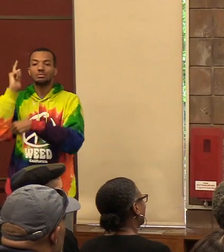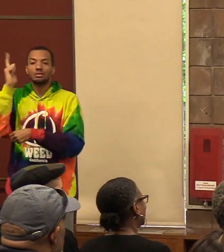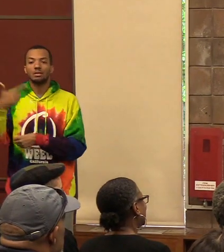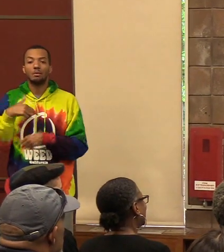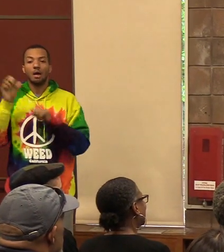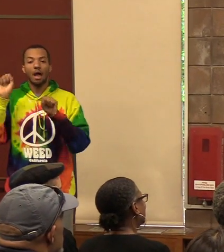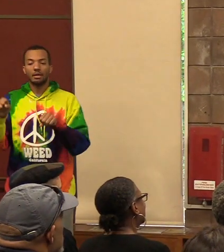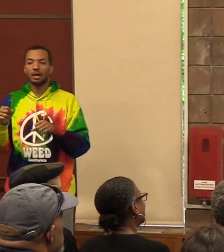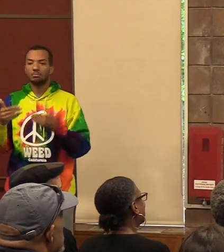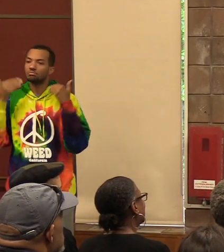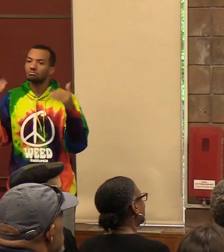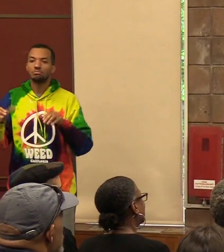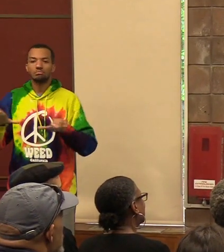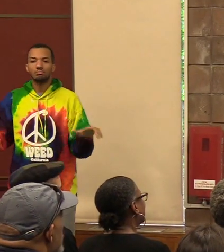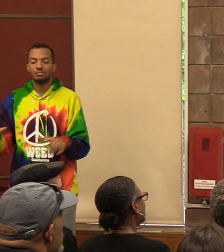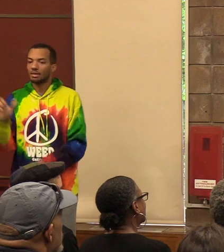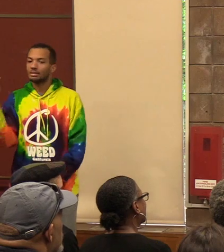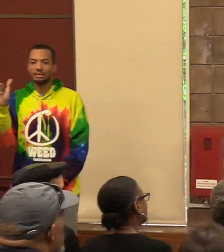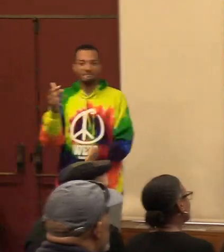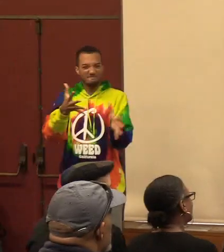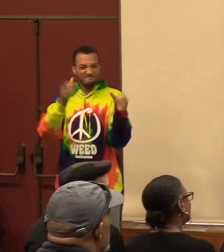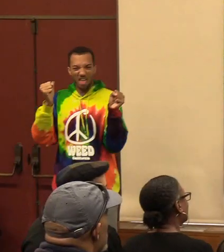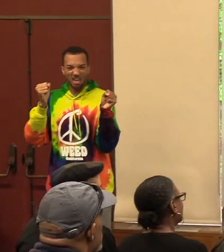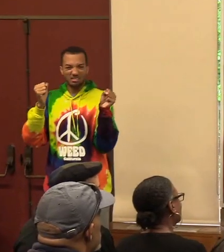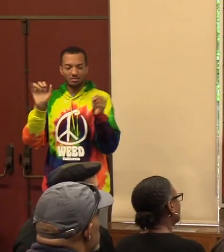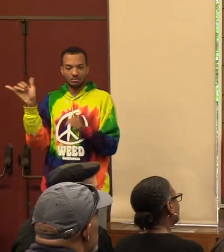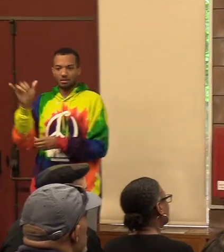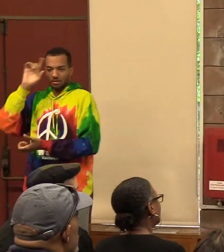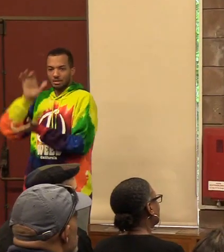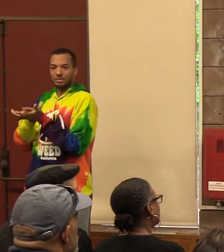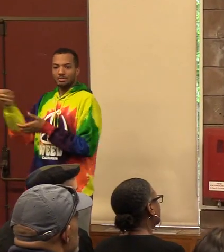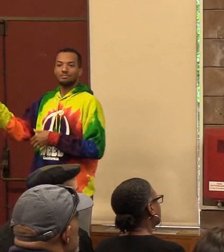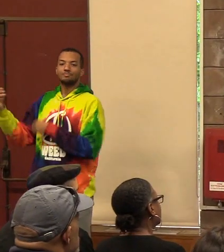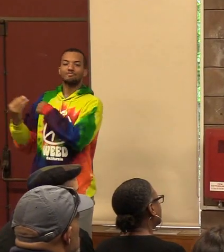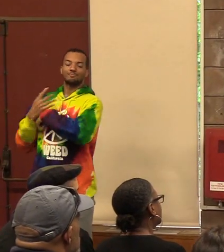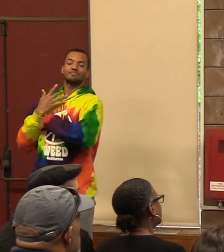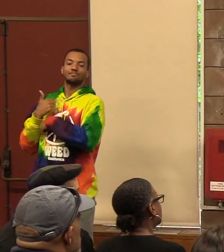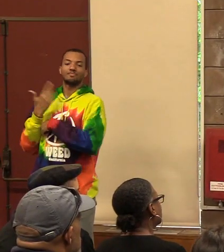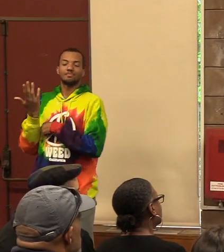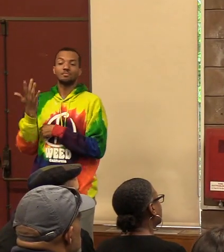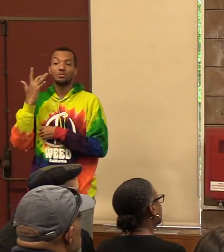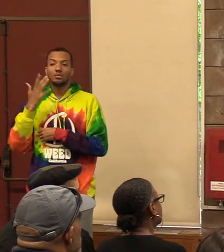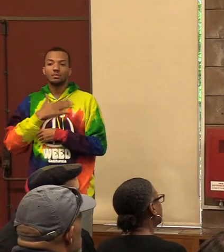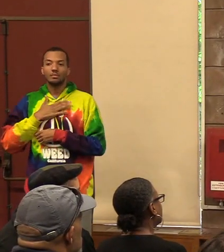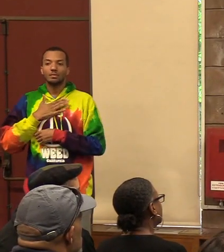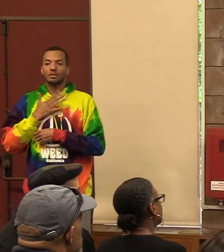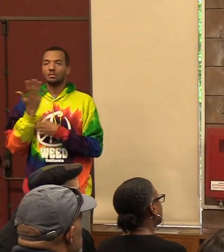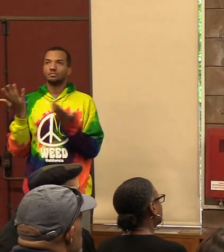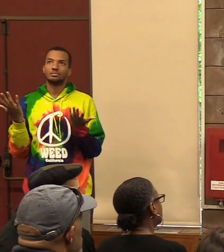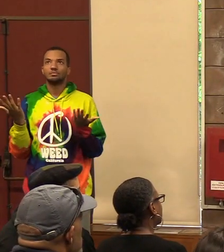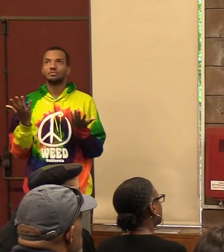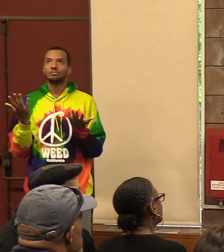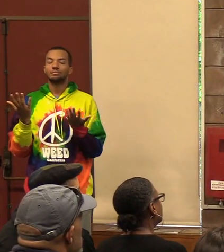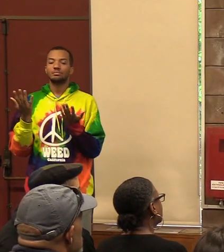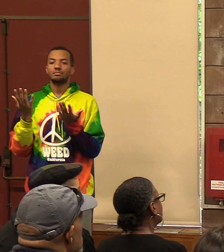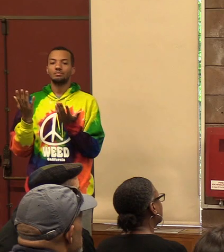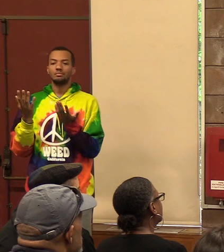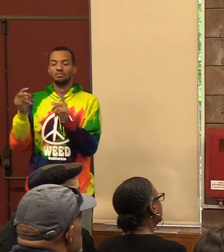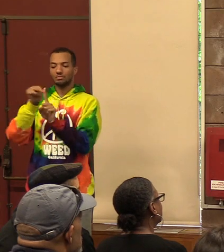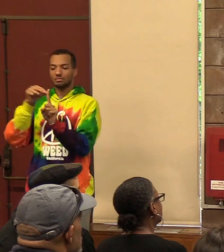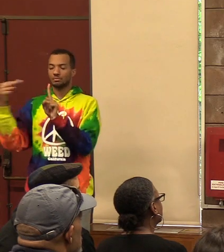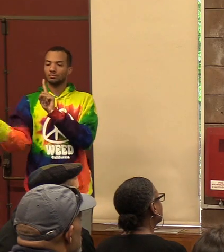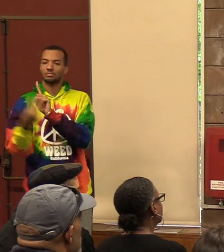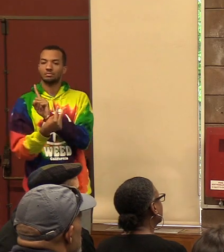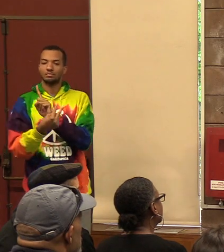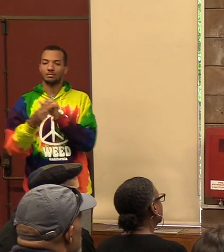I can get right in that pace. It's because my whole outlook on life